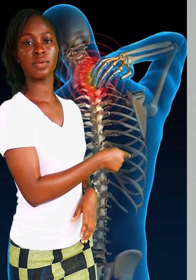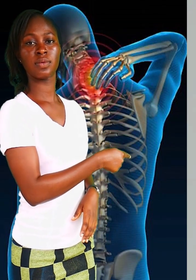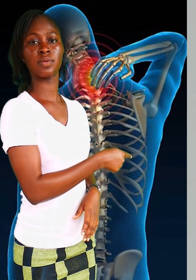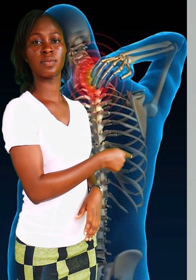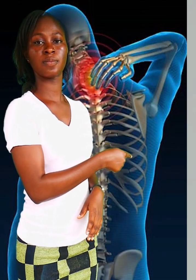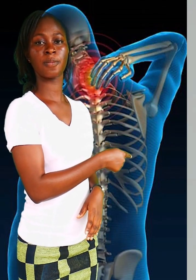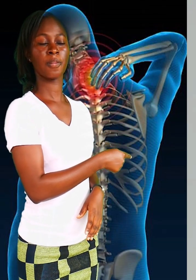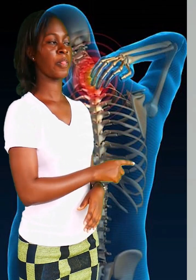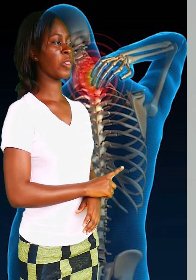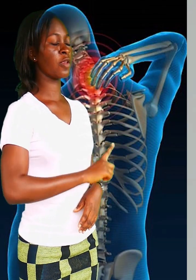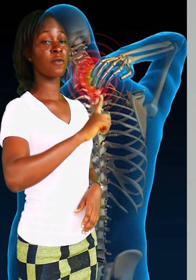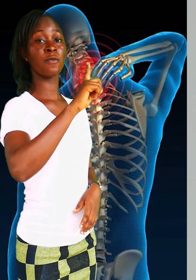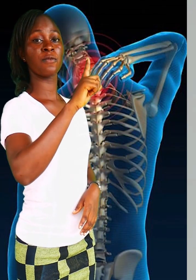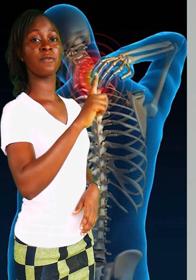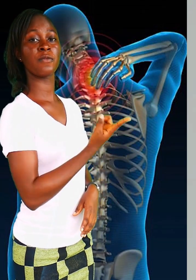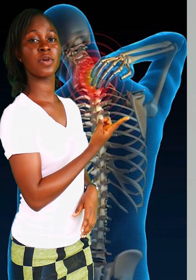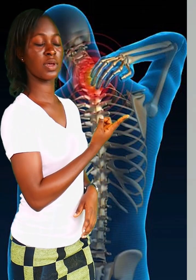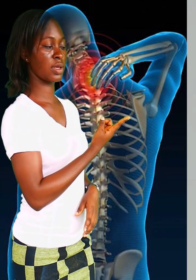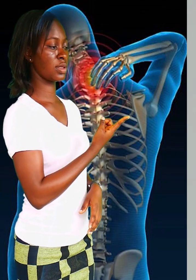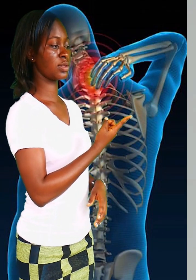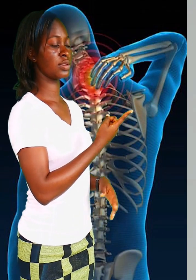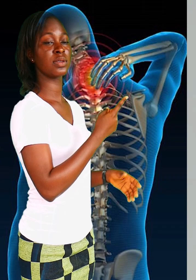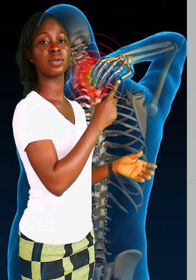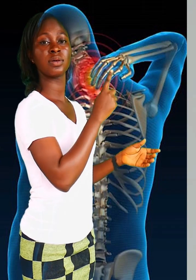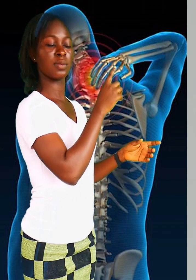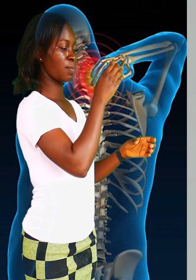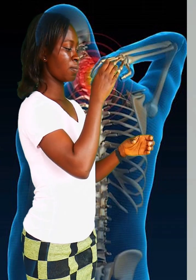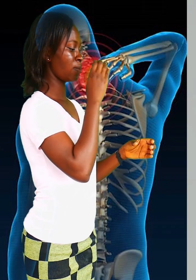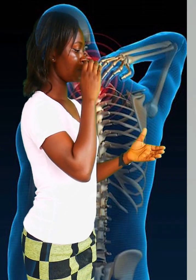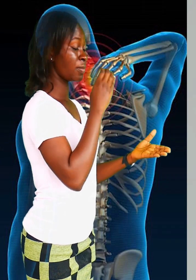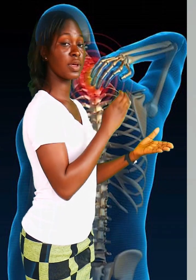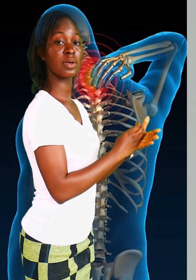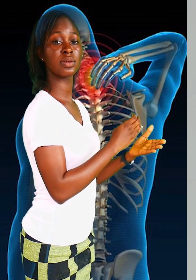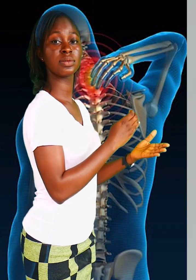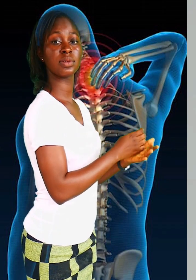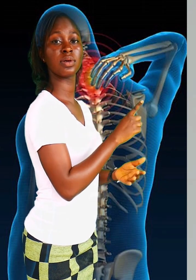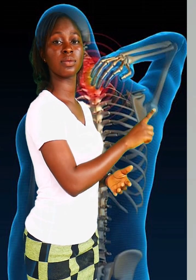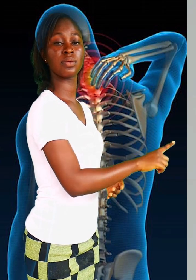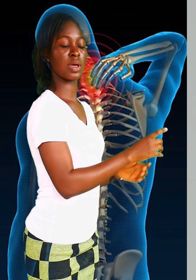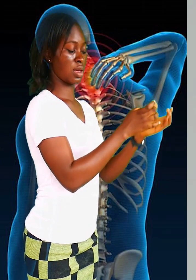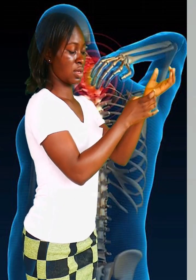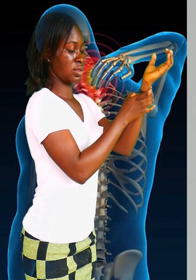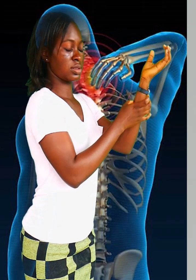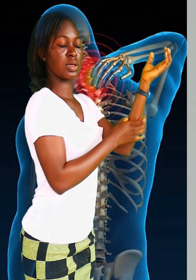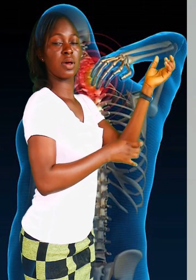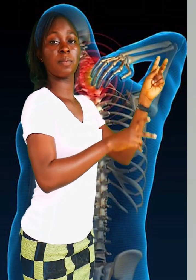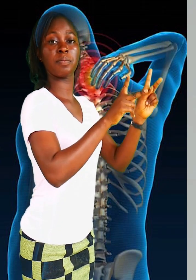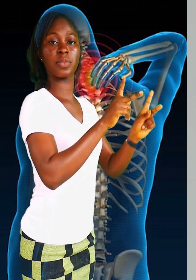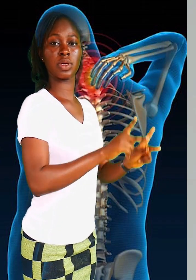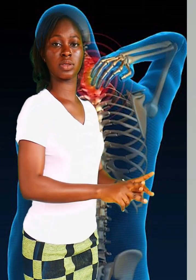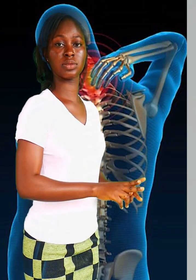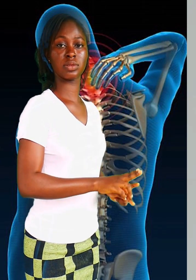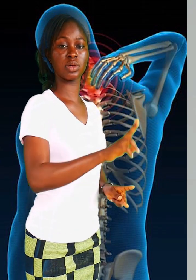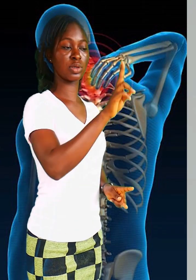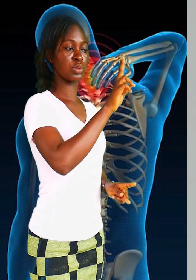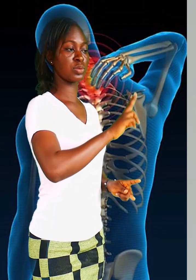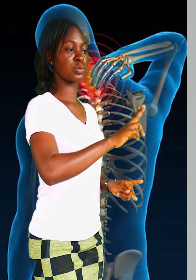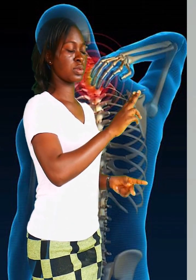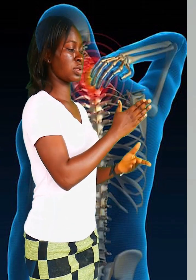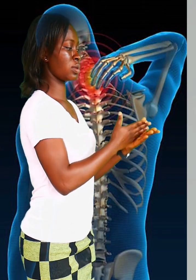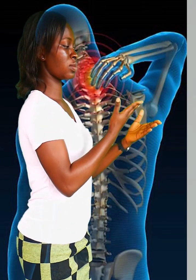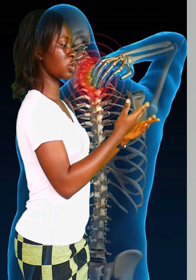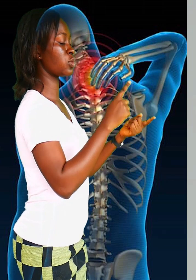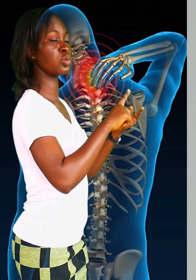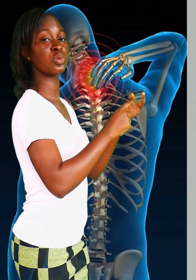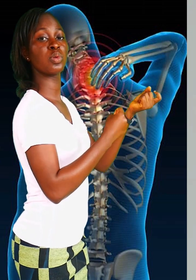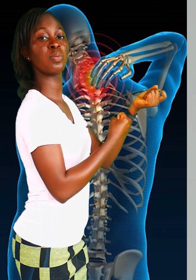in Yenipa Cassia. Until one, who be you susumia back home, where to call. no way you su back a war one end